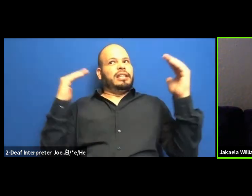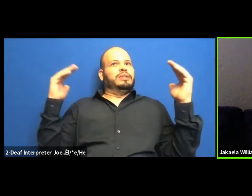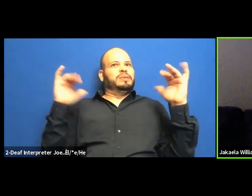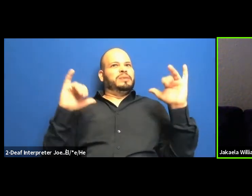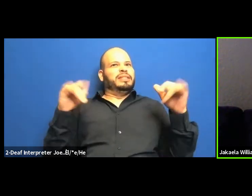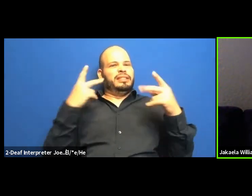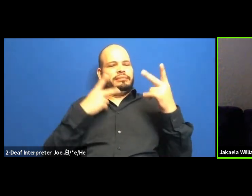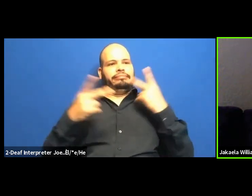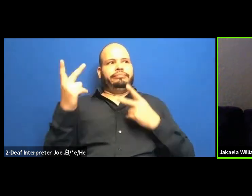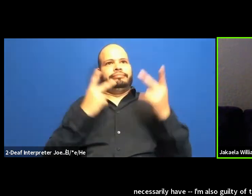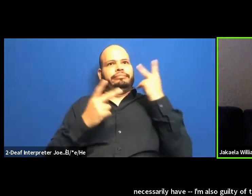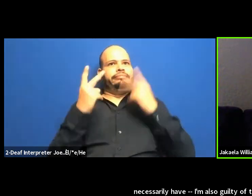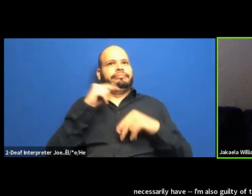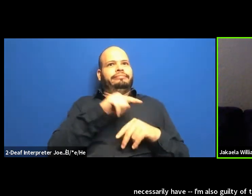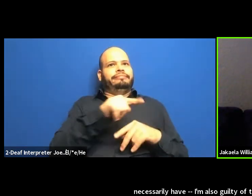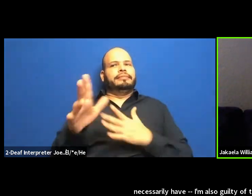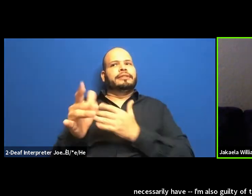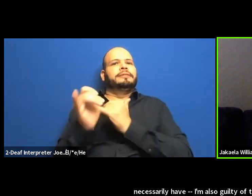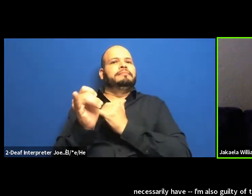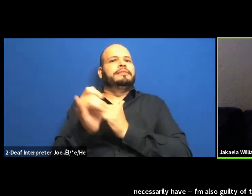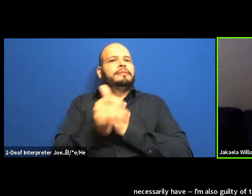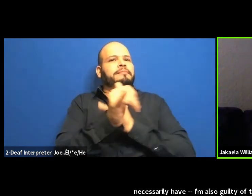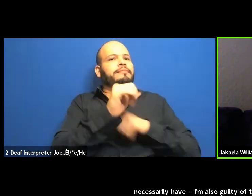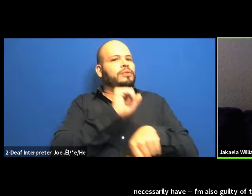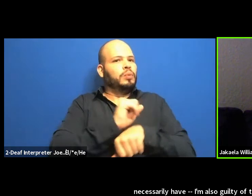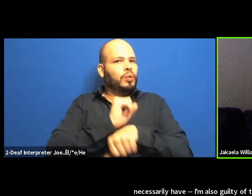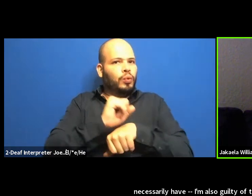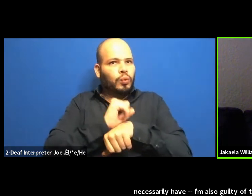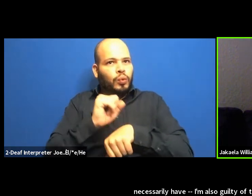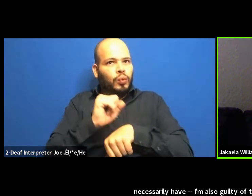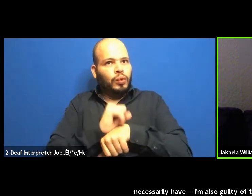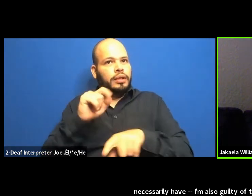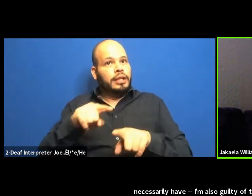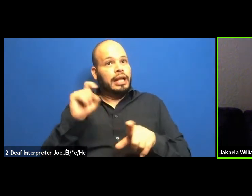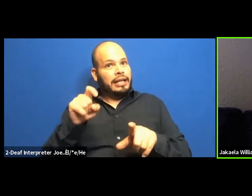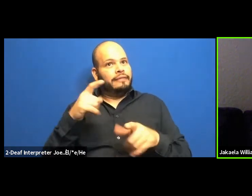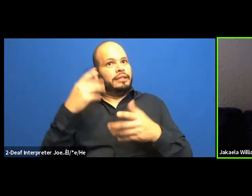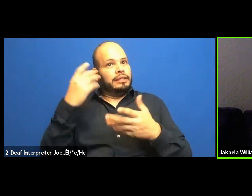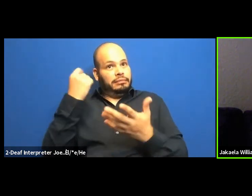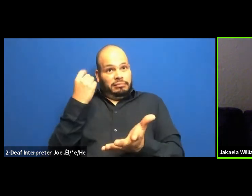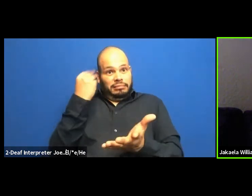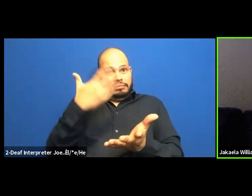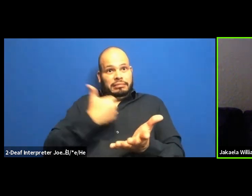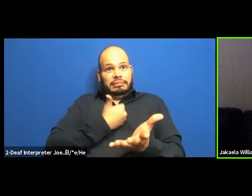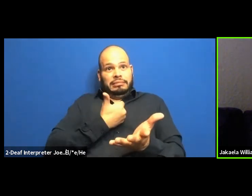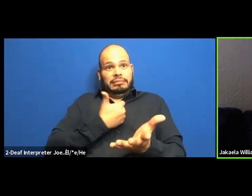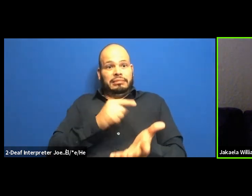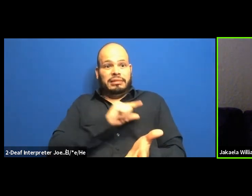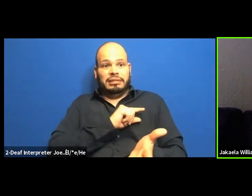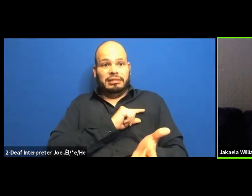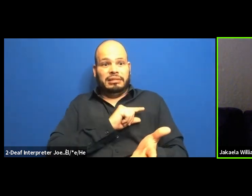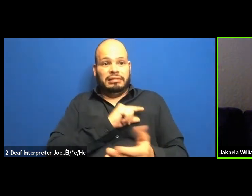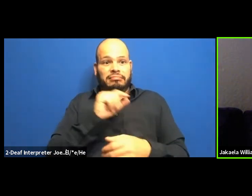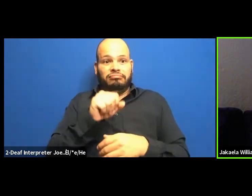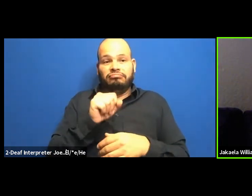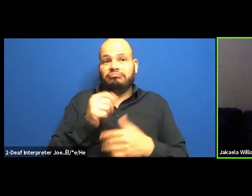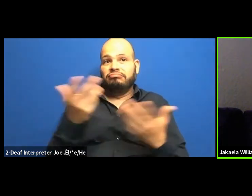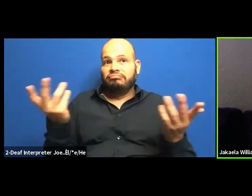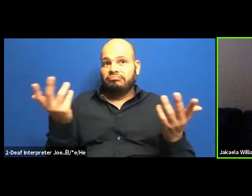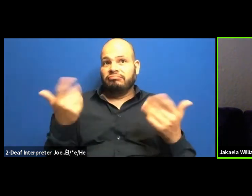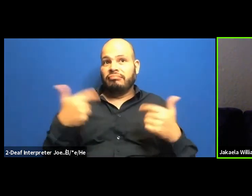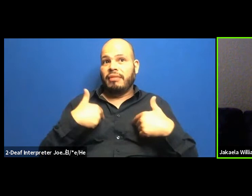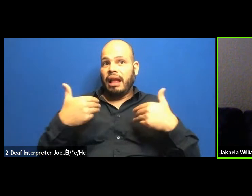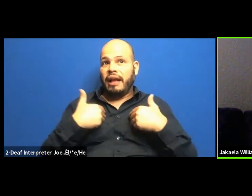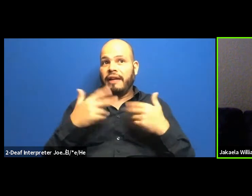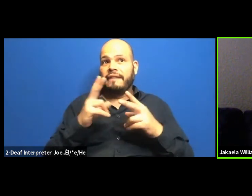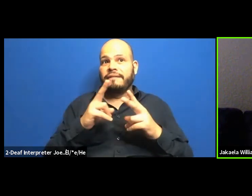a very well-rounded self-care regimen, whether it be spend a whole day not thinking about what you're